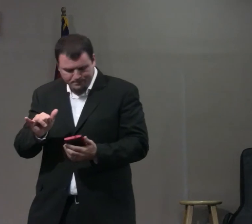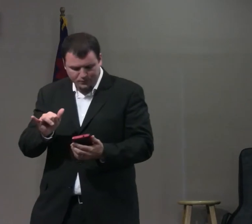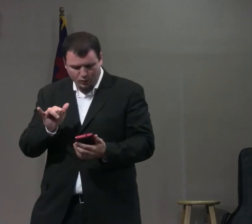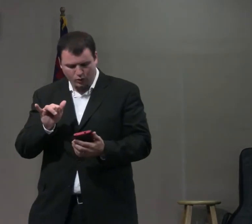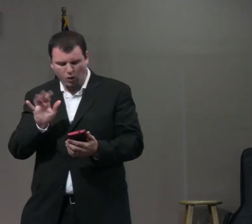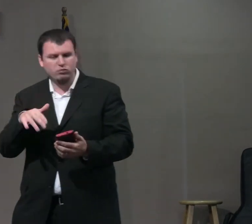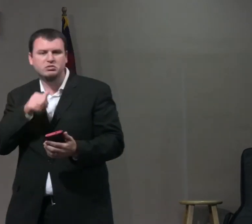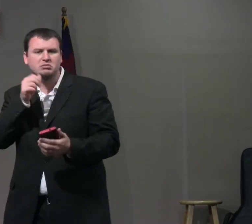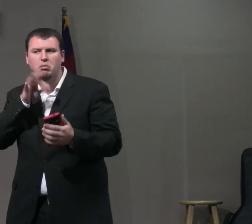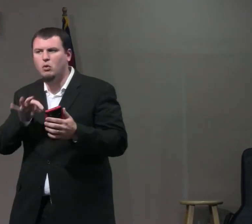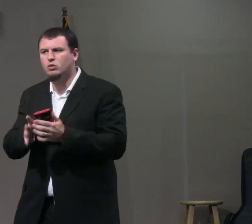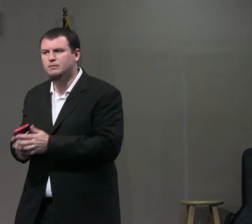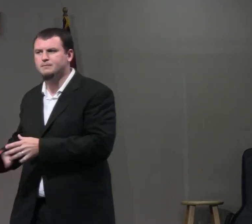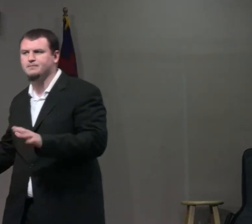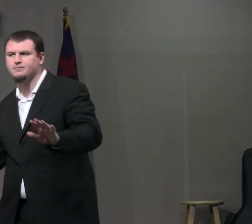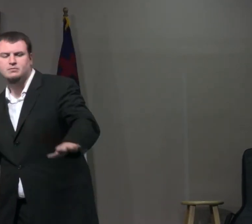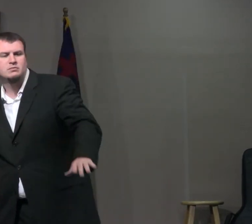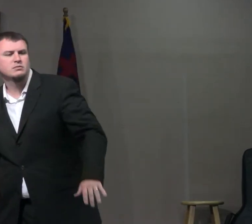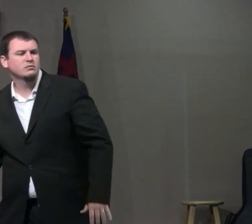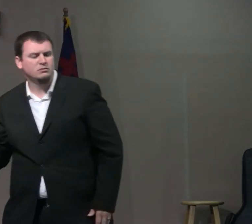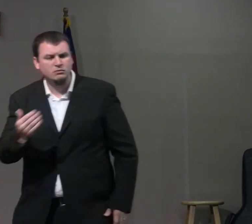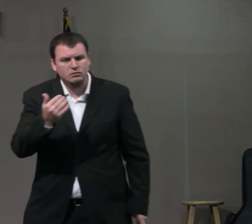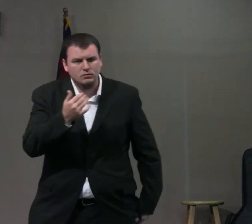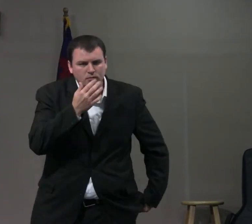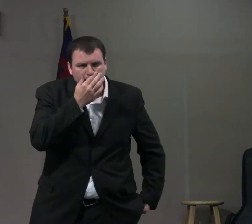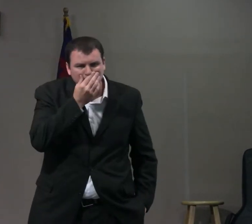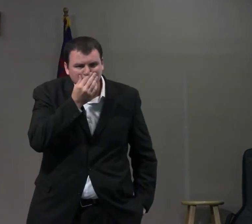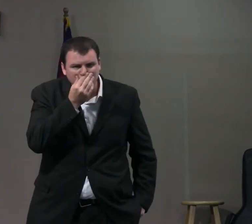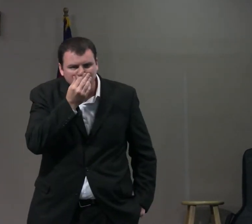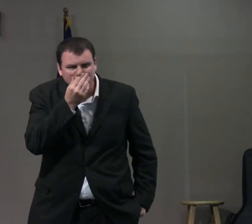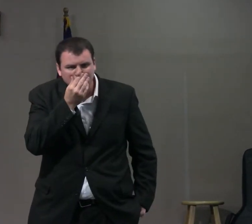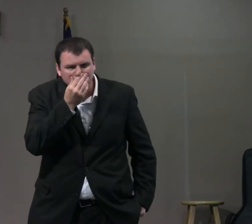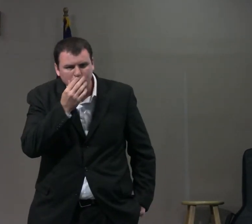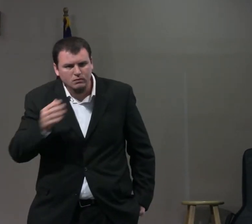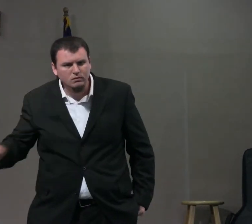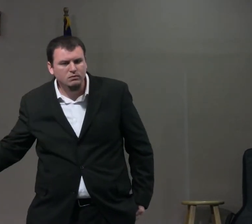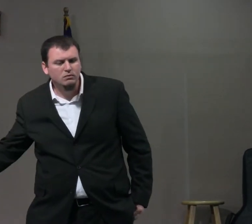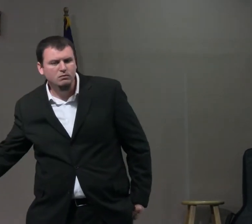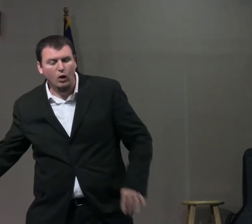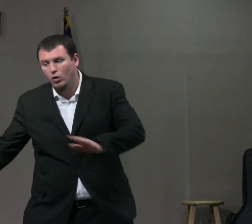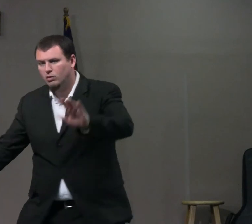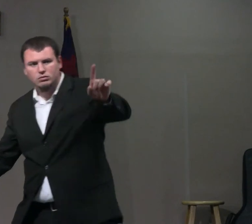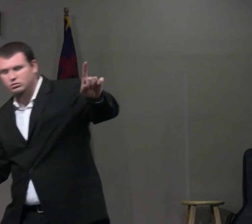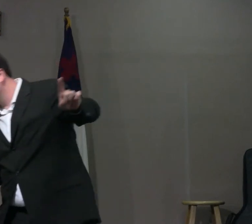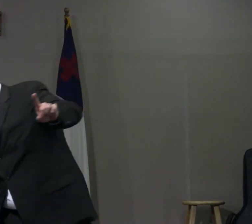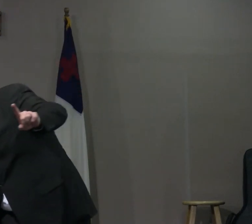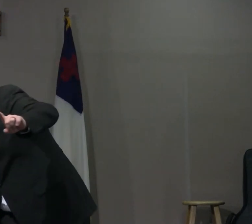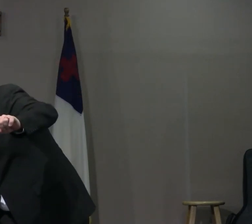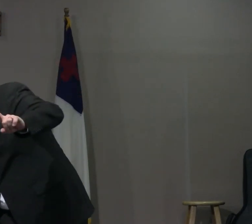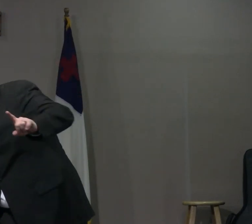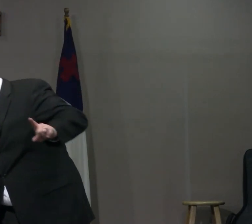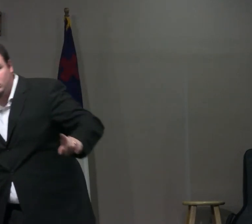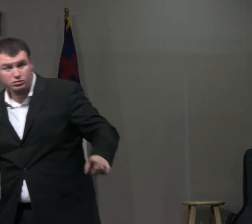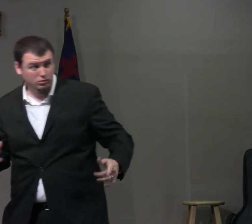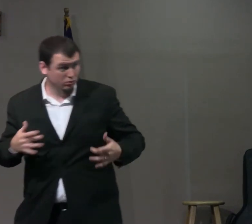hold on a minute. Let me pull out your phone. Oh, okay, it's on for you. Okay, what were you saying? Oh, wait.